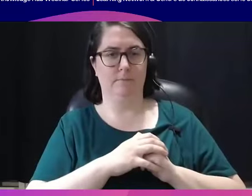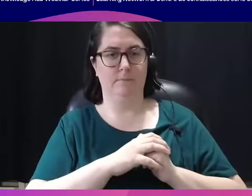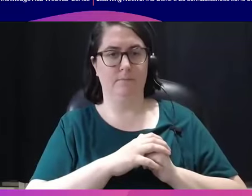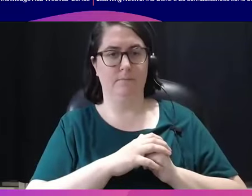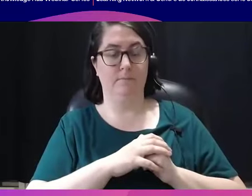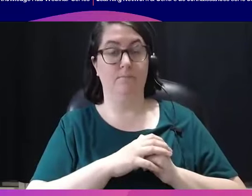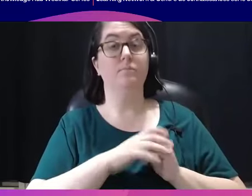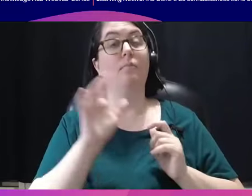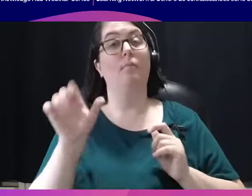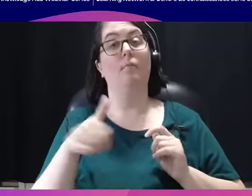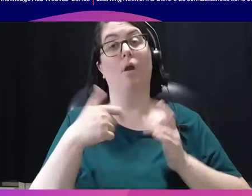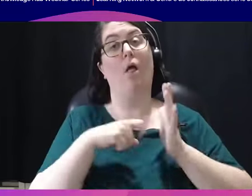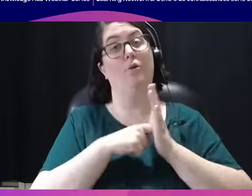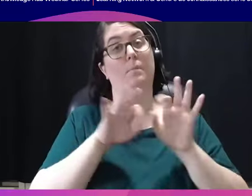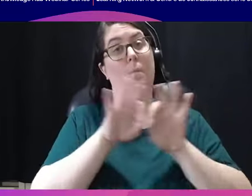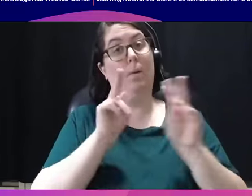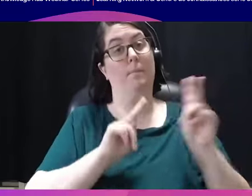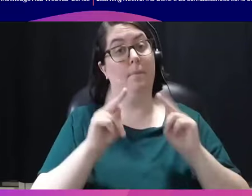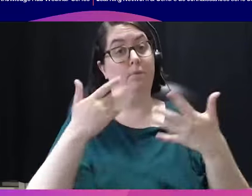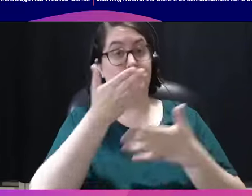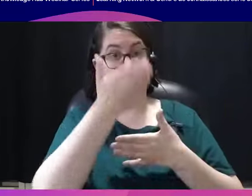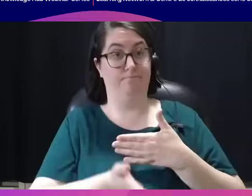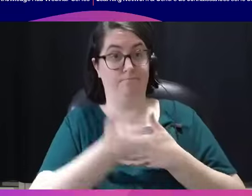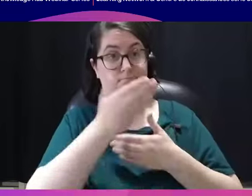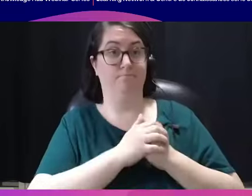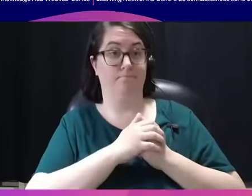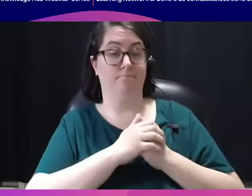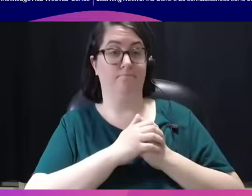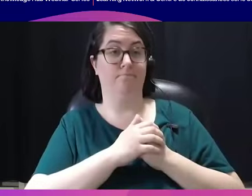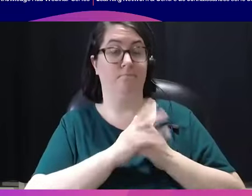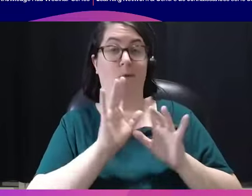Other key players include social media platforms themselves, who